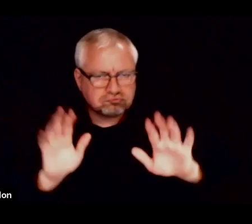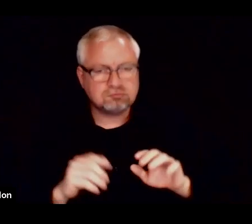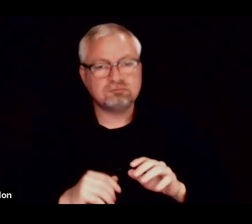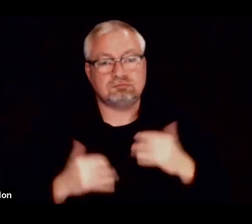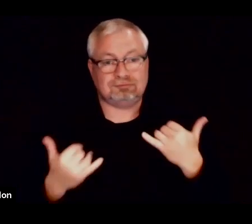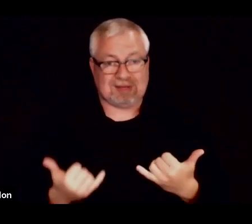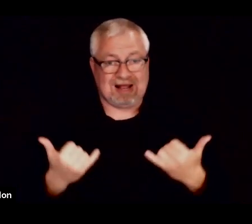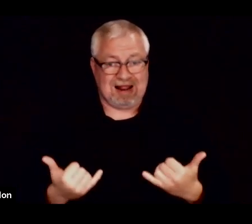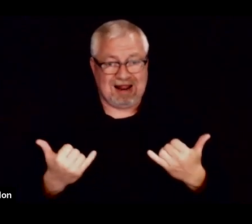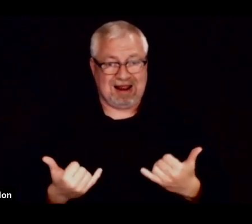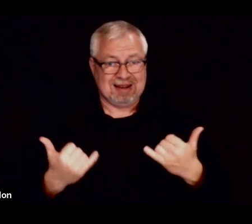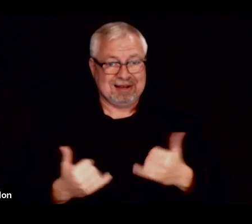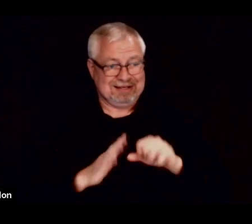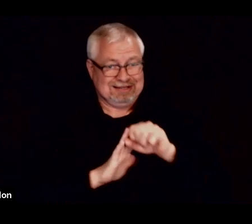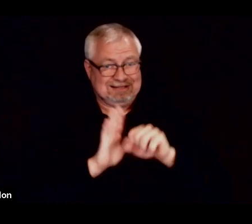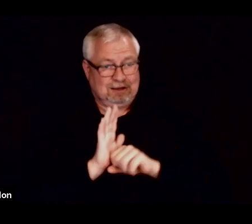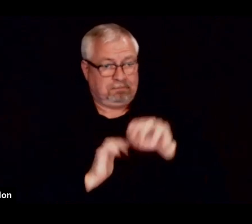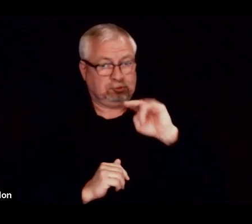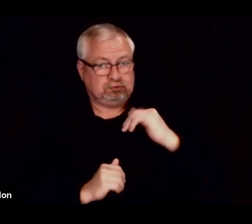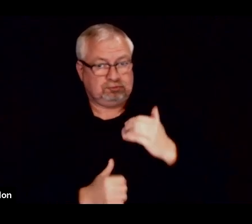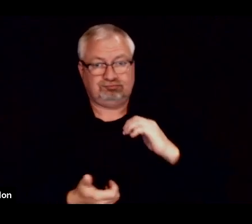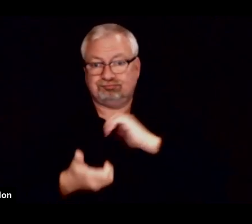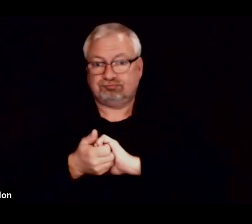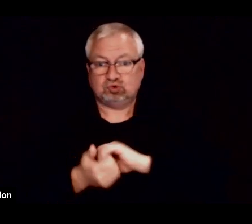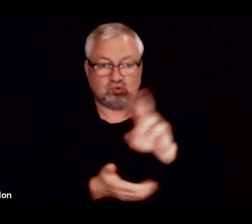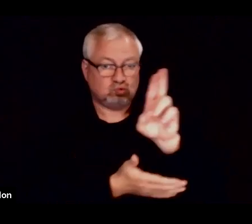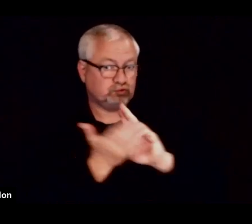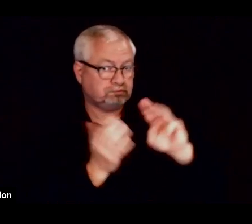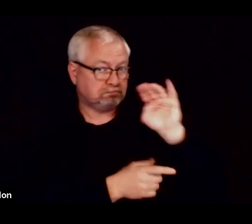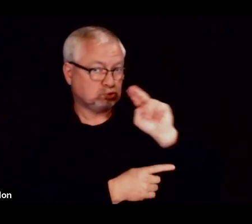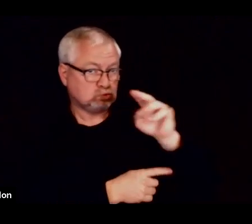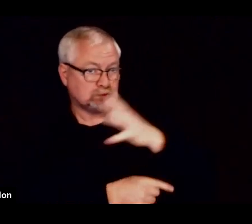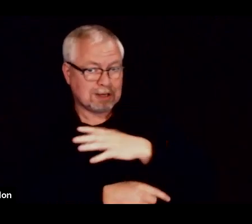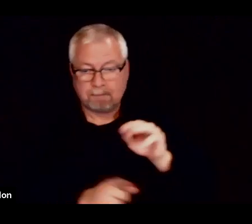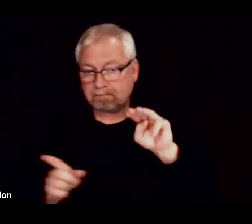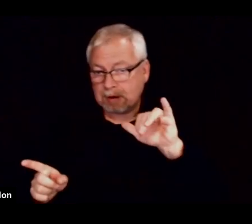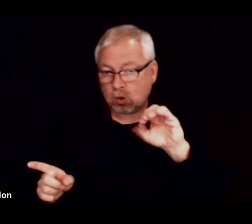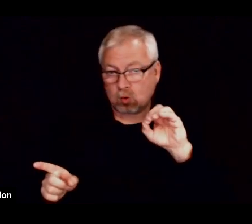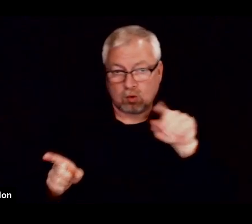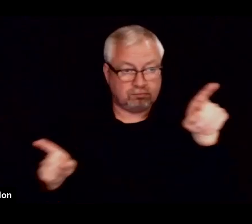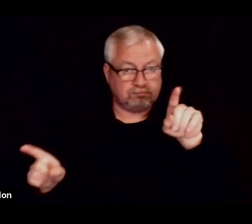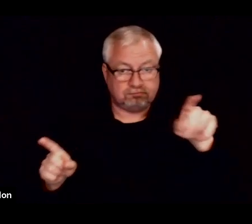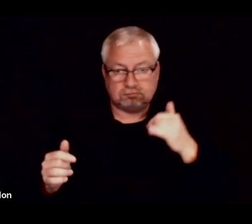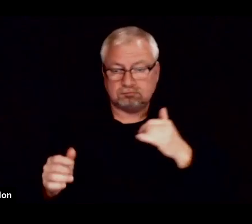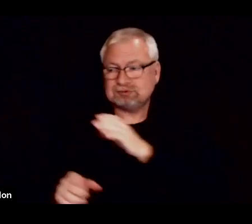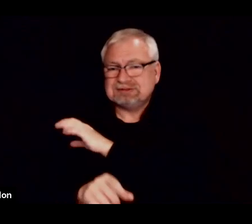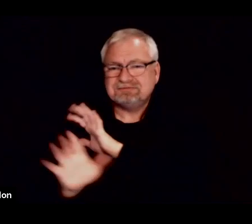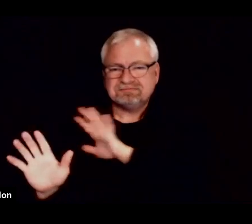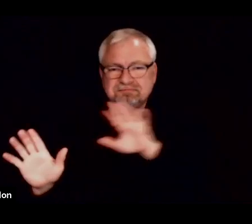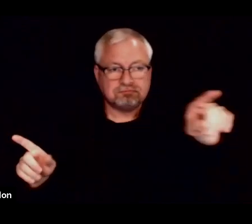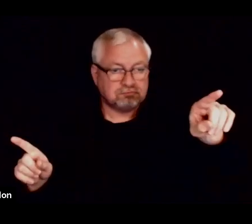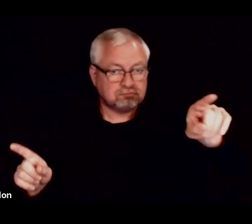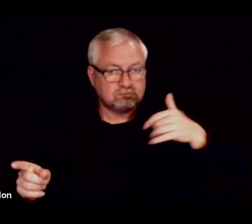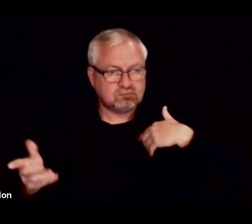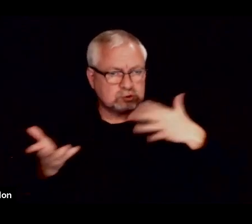the University of Minnesota and with Mayo Clinic, and they have done a lot of work to